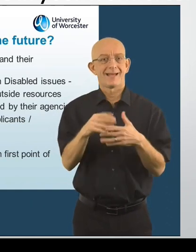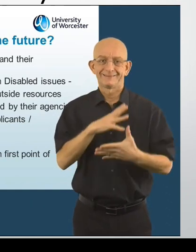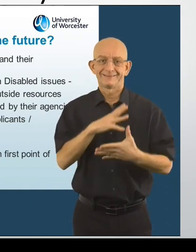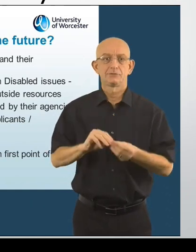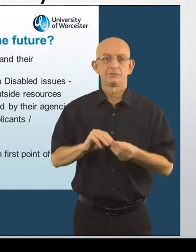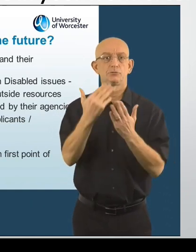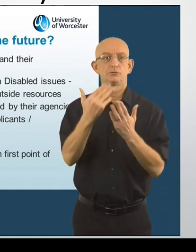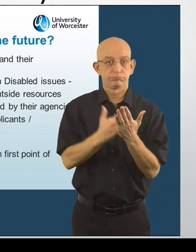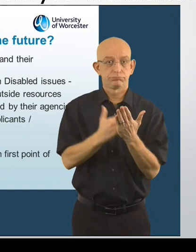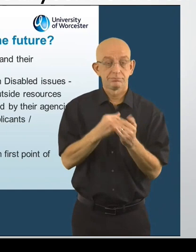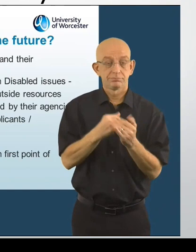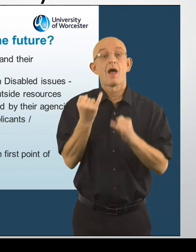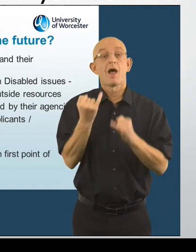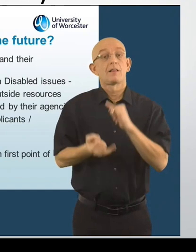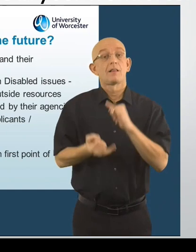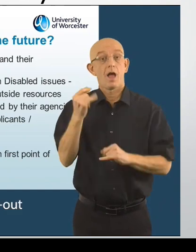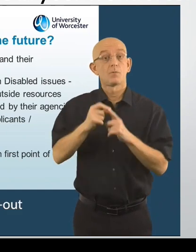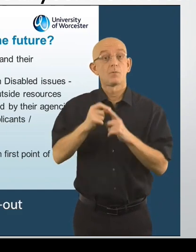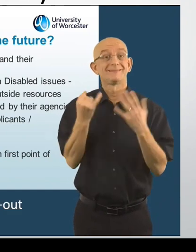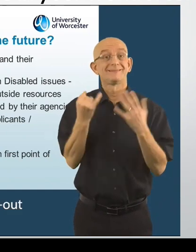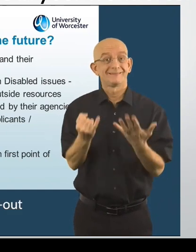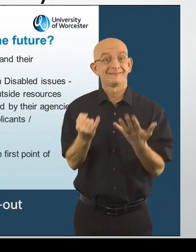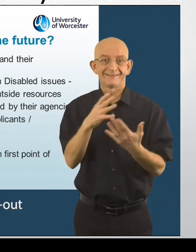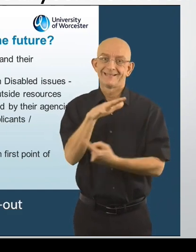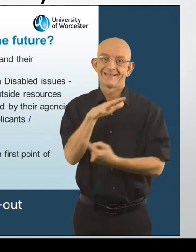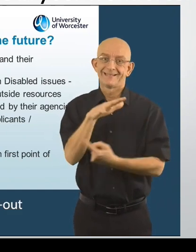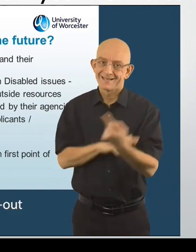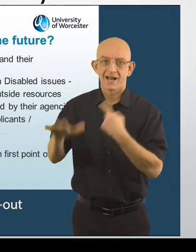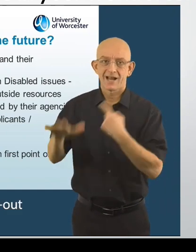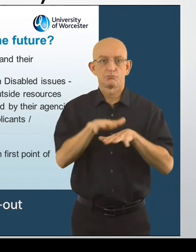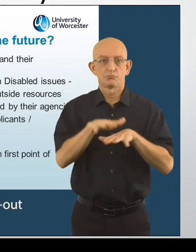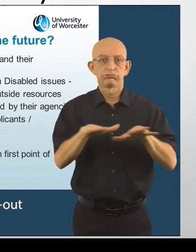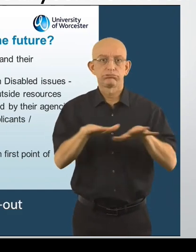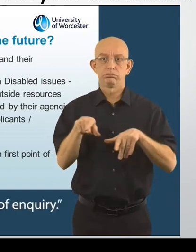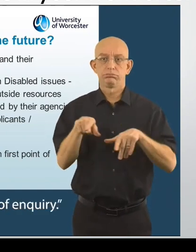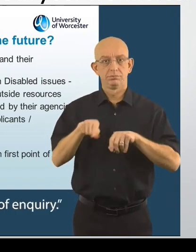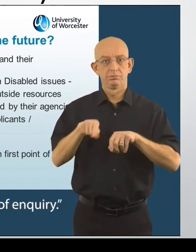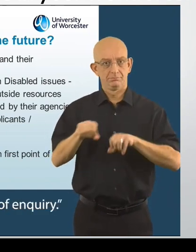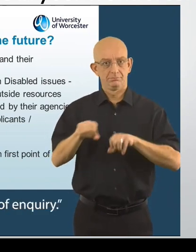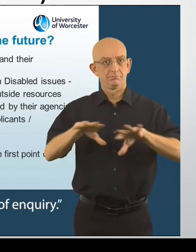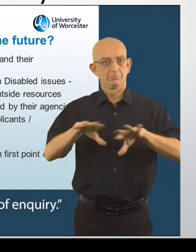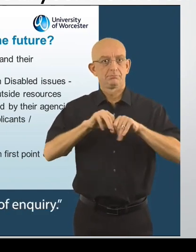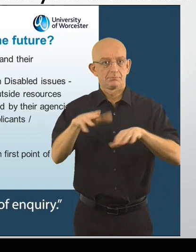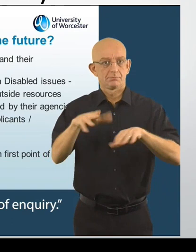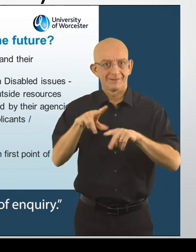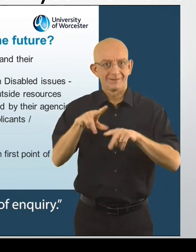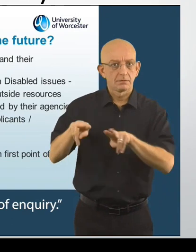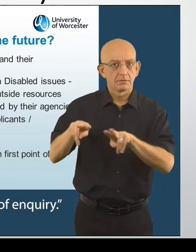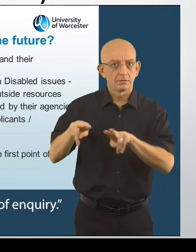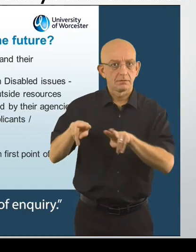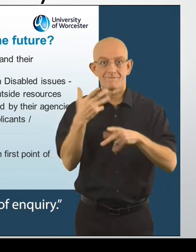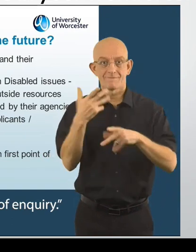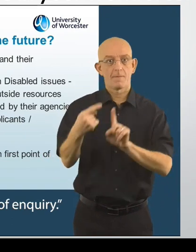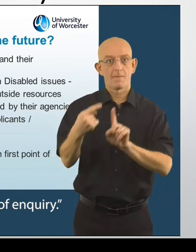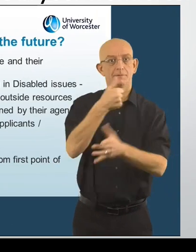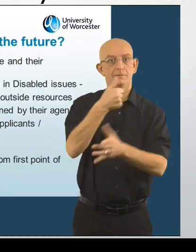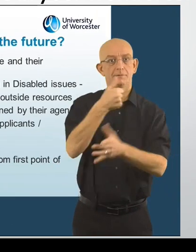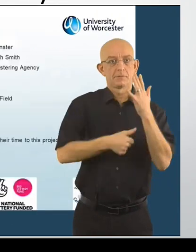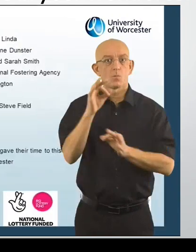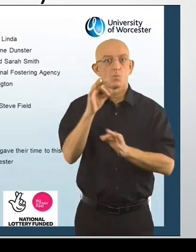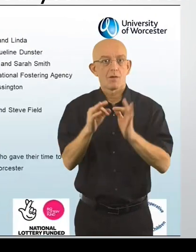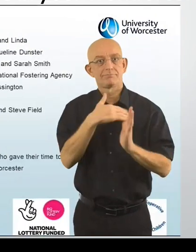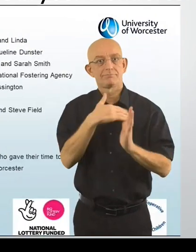produced. And finally, point six, there needs to be a national rollout of these findings, tracking progress from first point of inquiry.